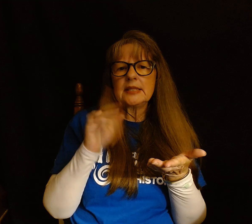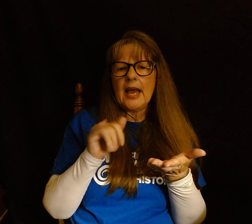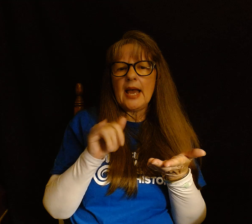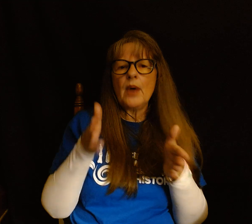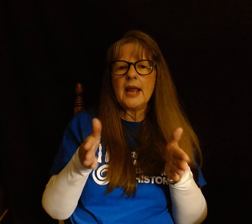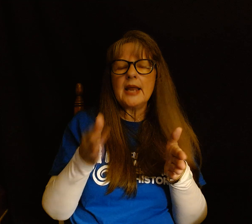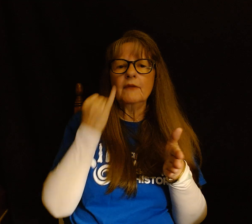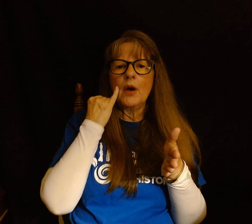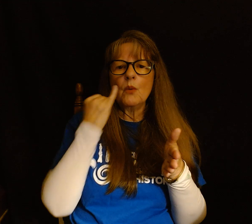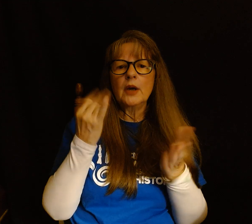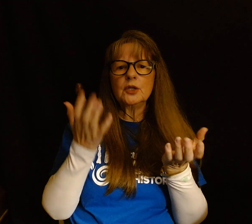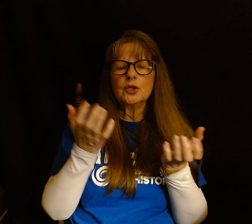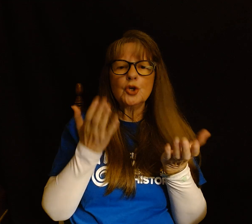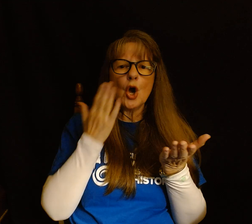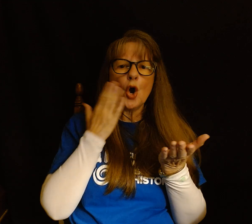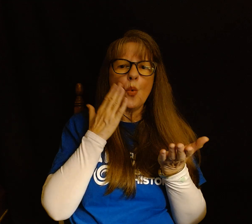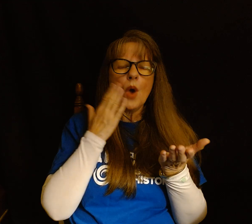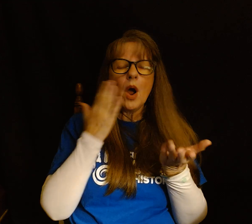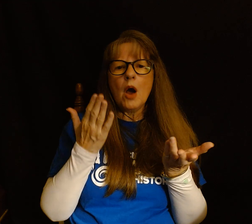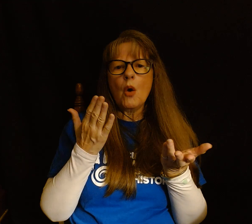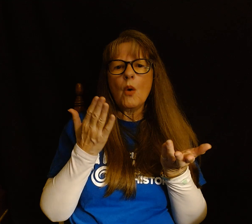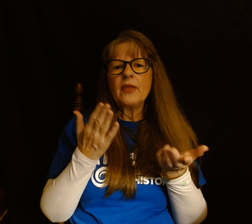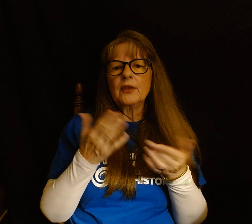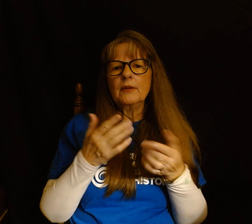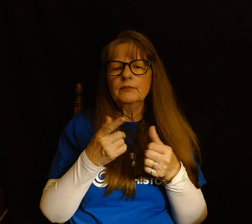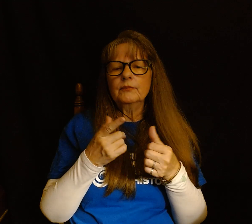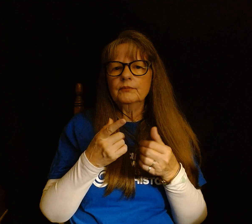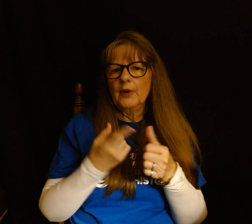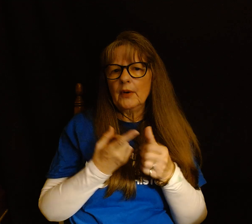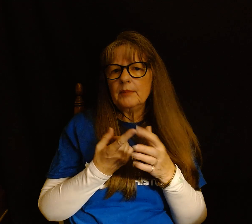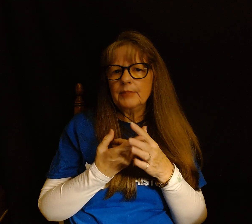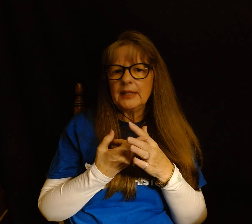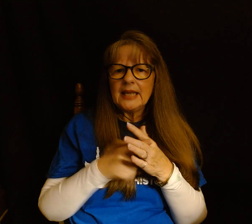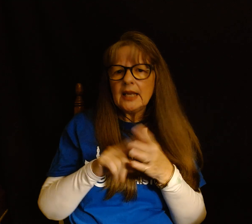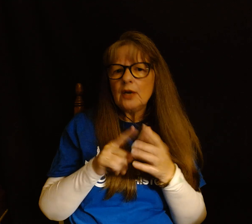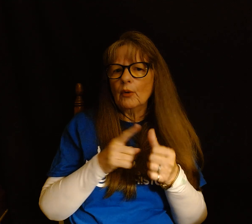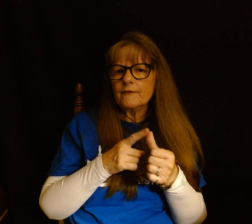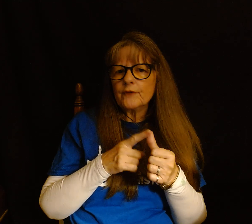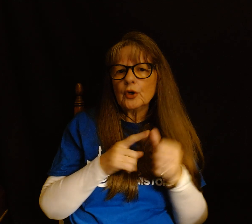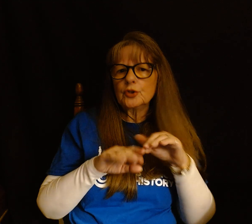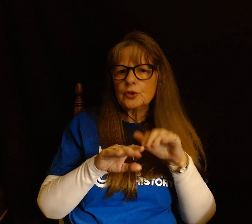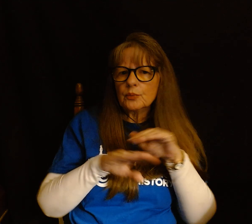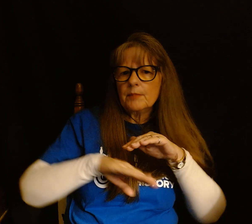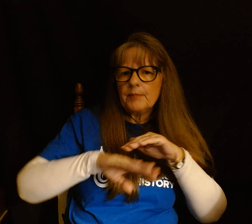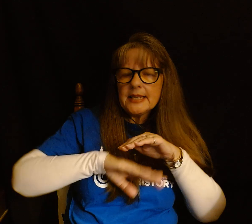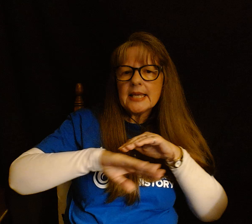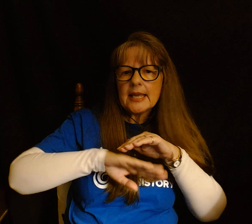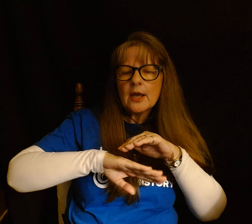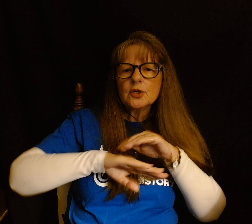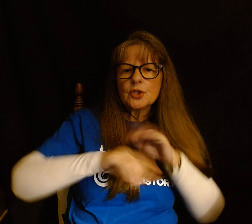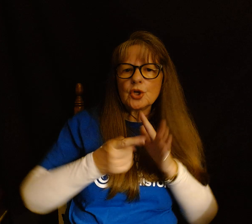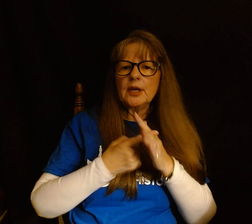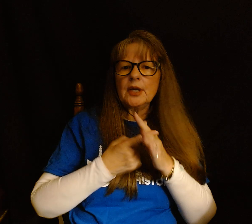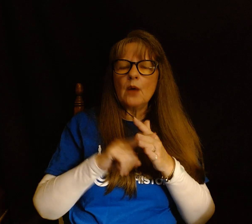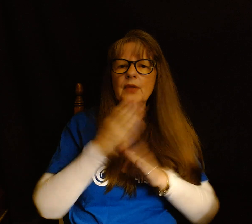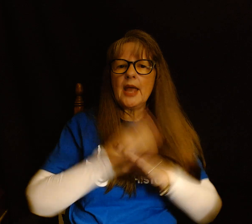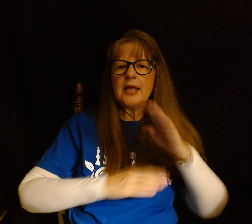that way if I wanted to know, at the very beginning or at first, the basic starting out with hand